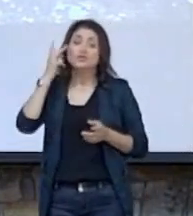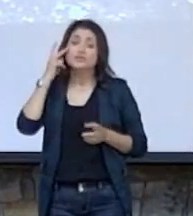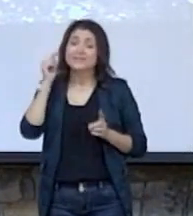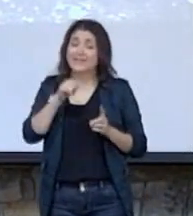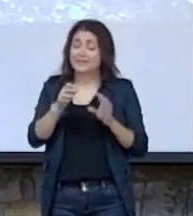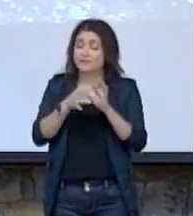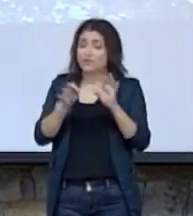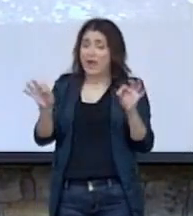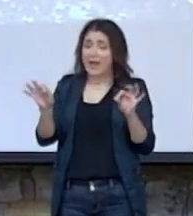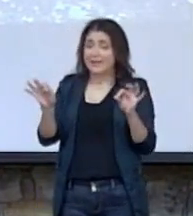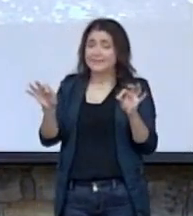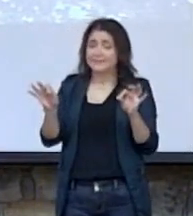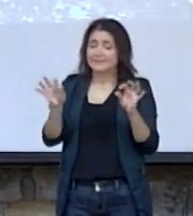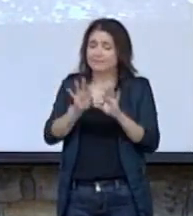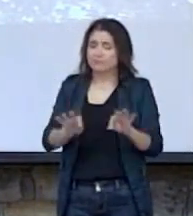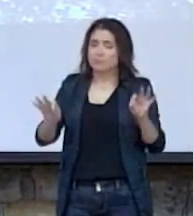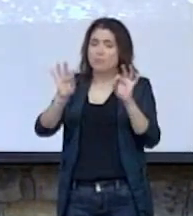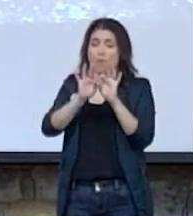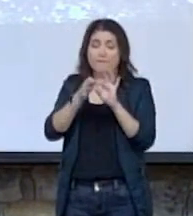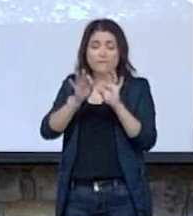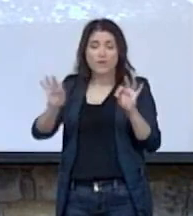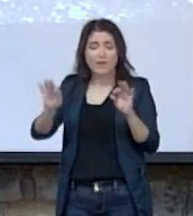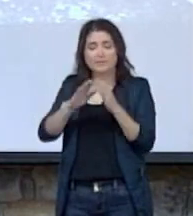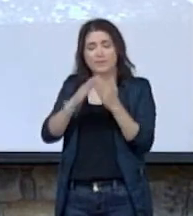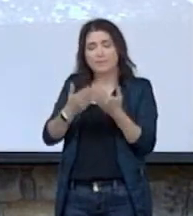is a key phrase in the book of Hebrews.